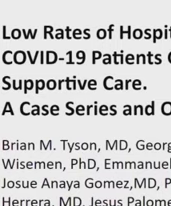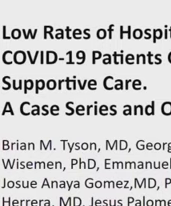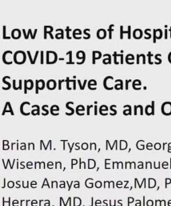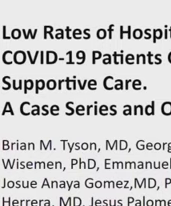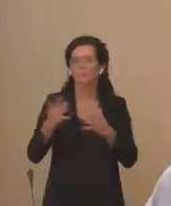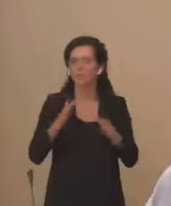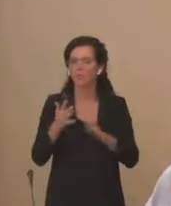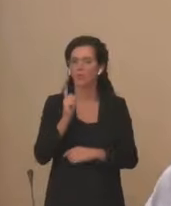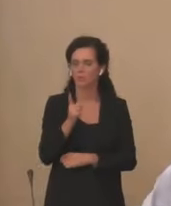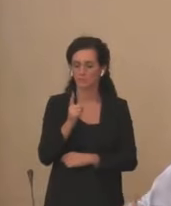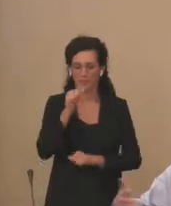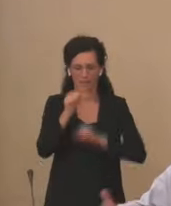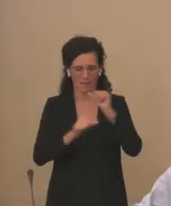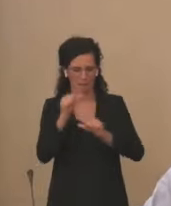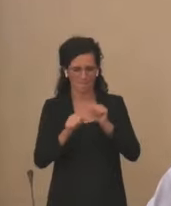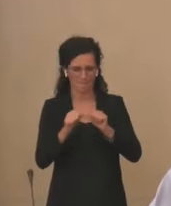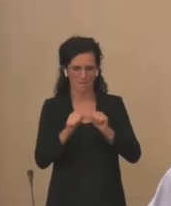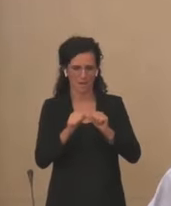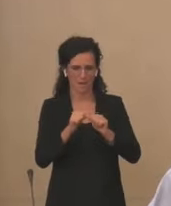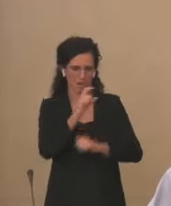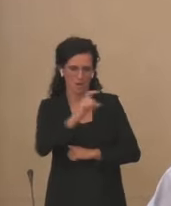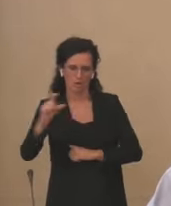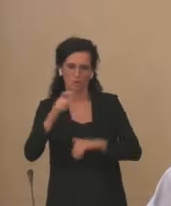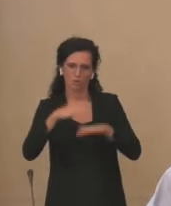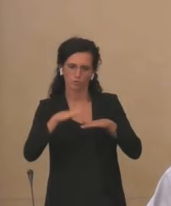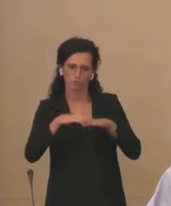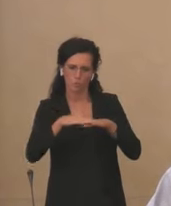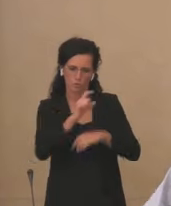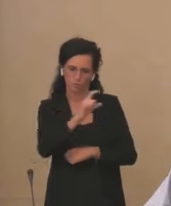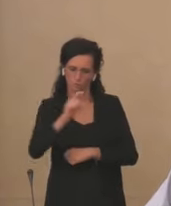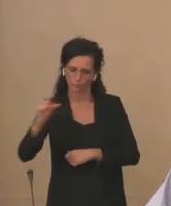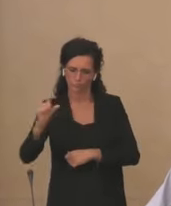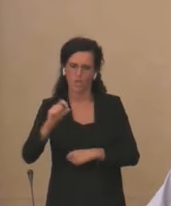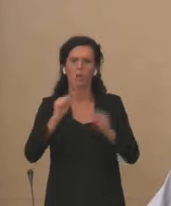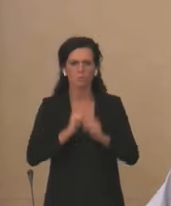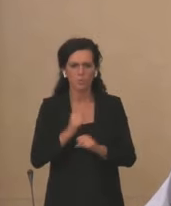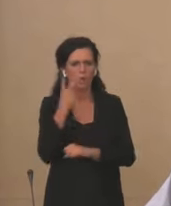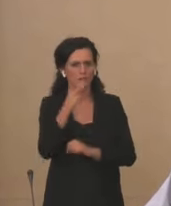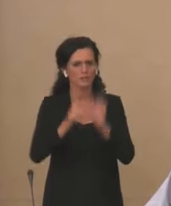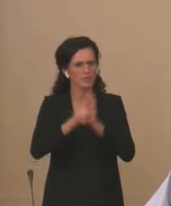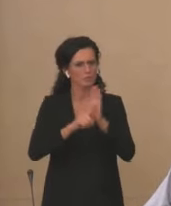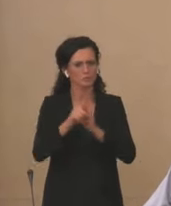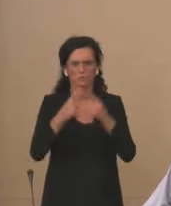with hydroxychloroquine or hydroxychloroquine plus ivermectin. The next slide.